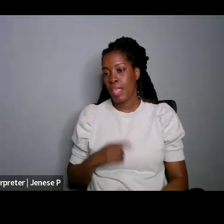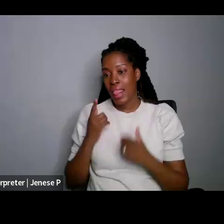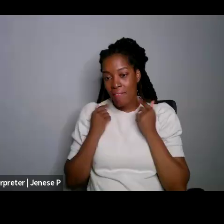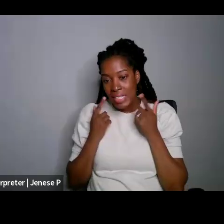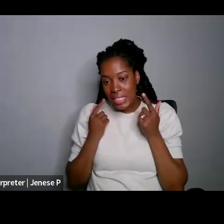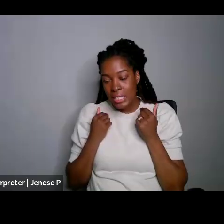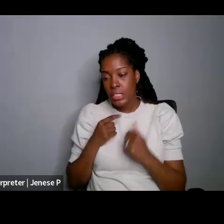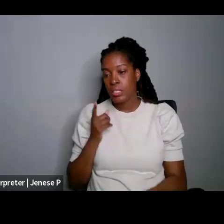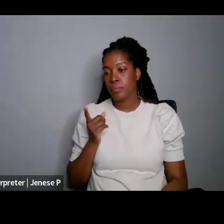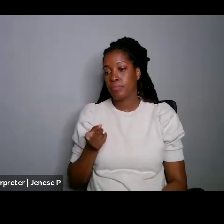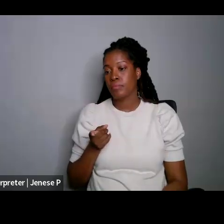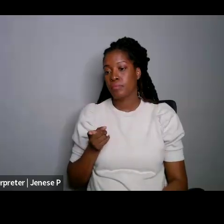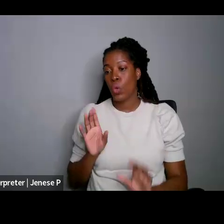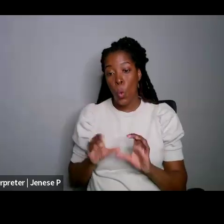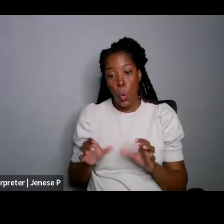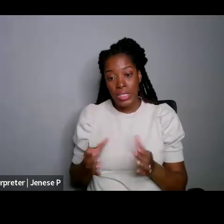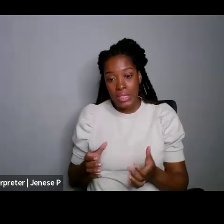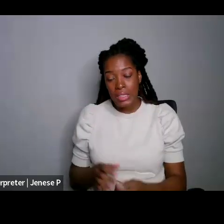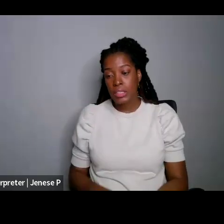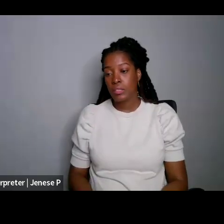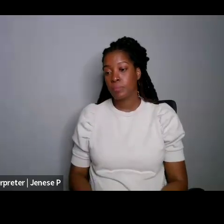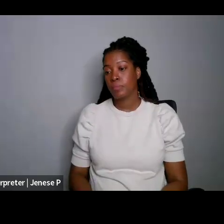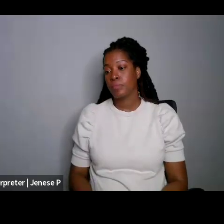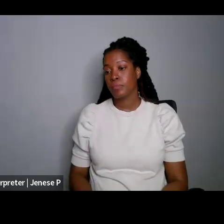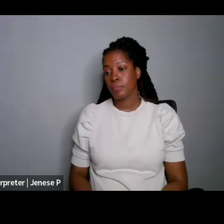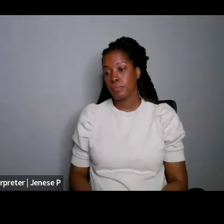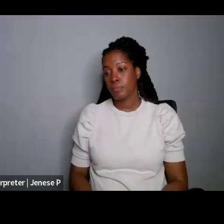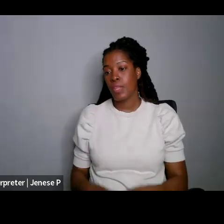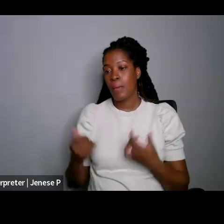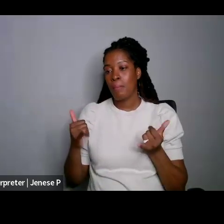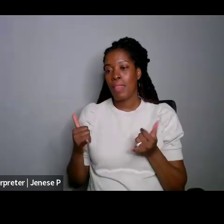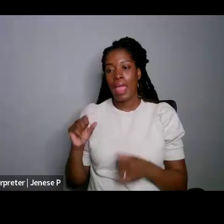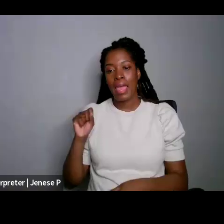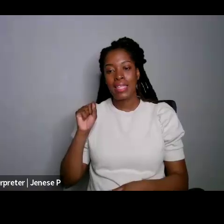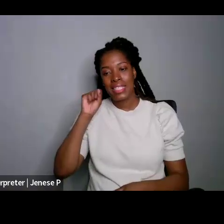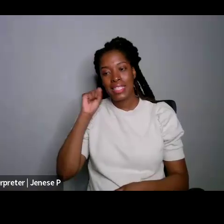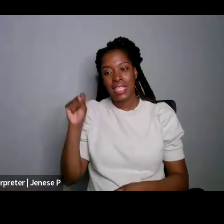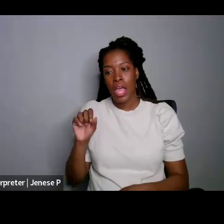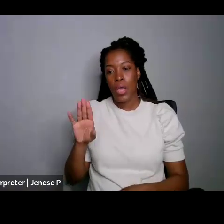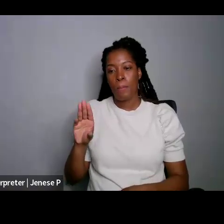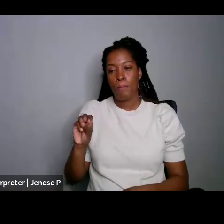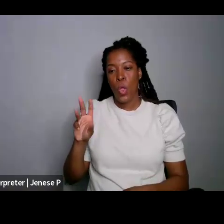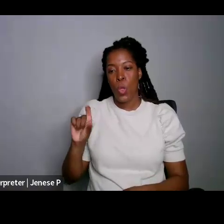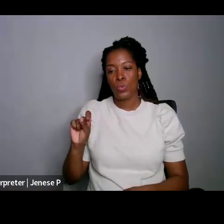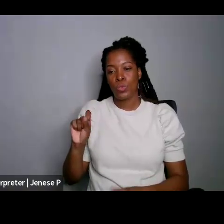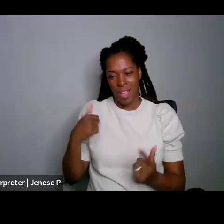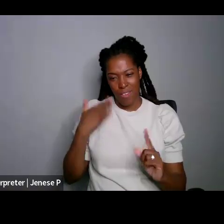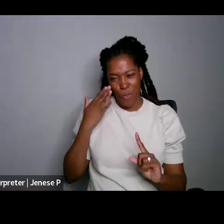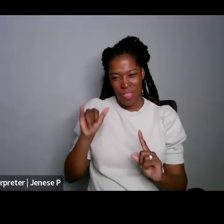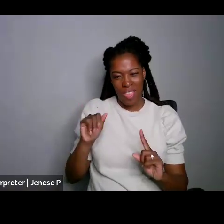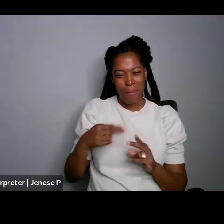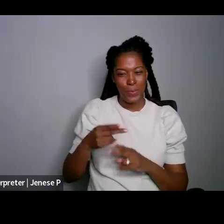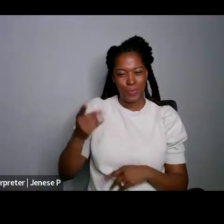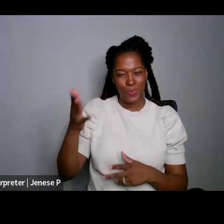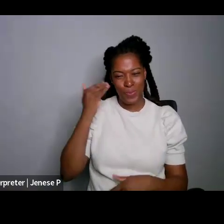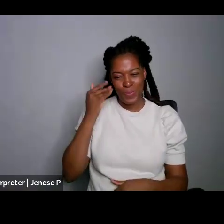laying down. Oh, Charisse playing sound bowls. I knew that about you. Quiet time reading. I'm seeing a lot of